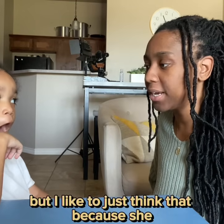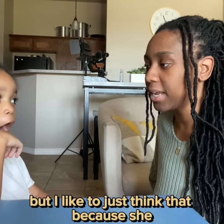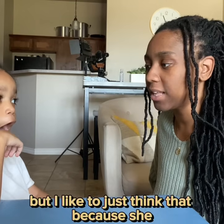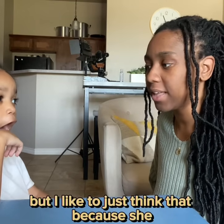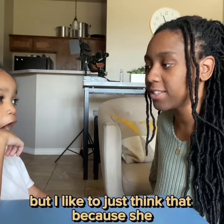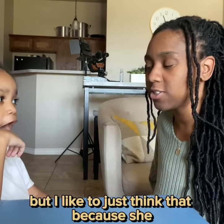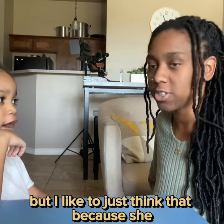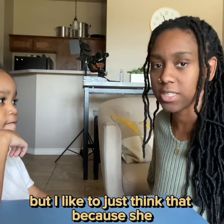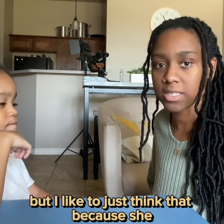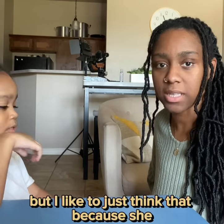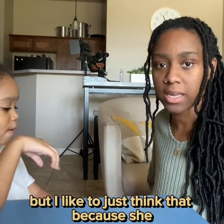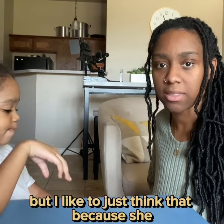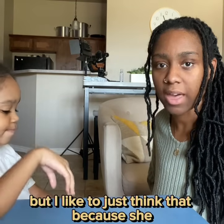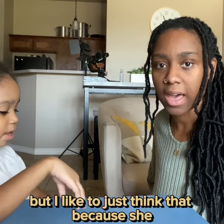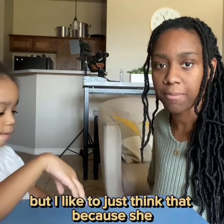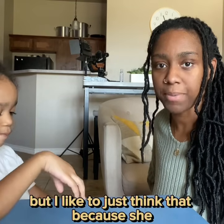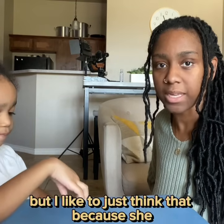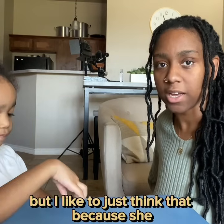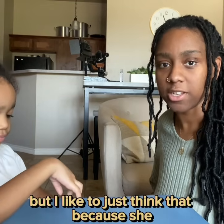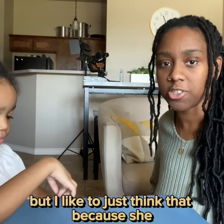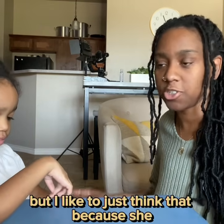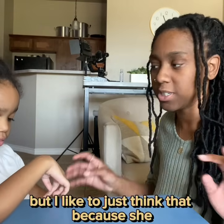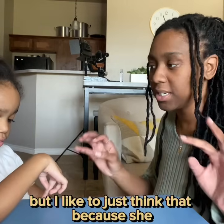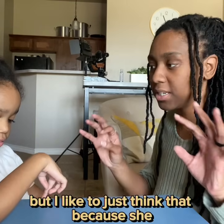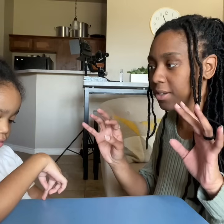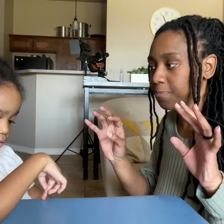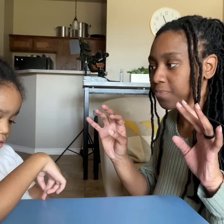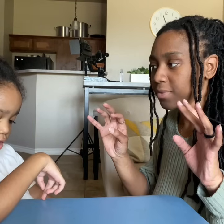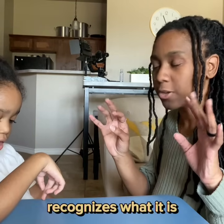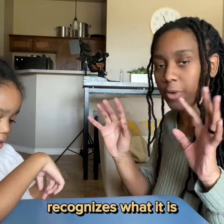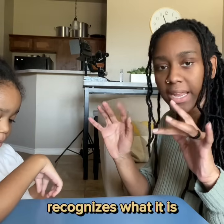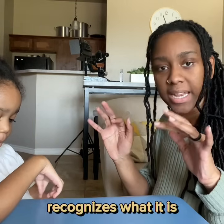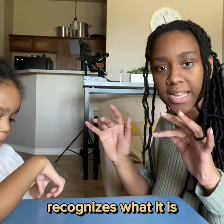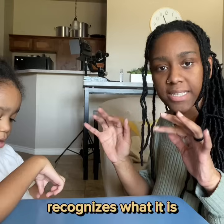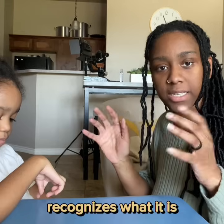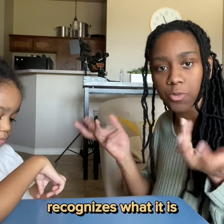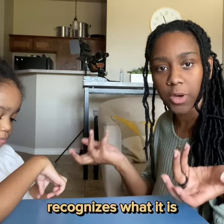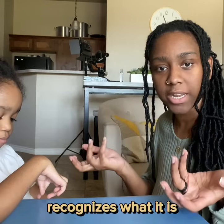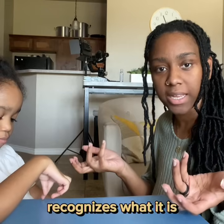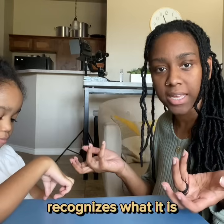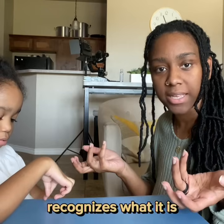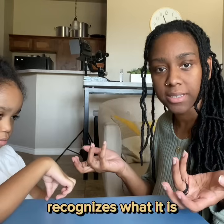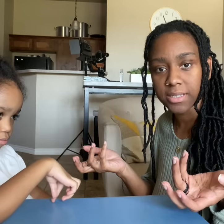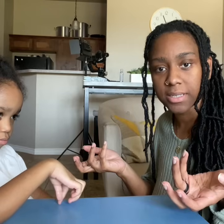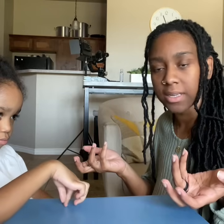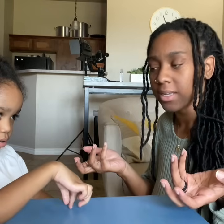I like to just think that because she recognizes what it is,